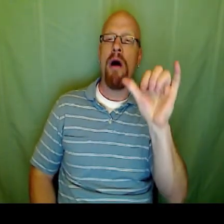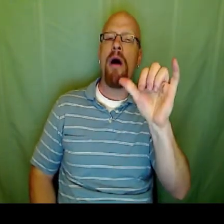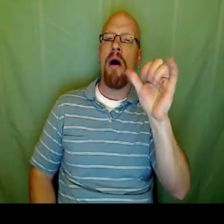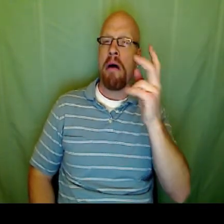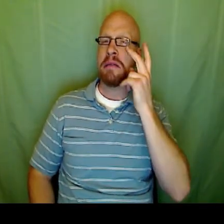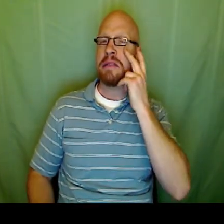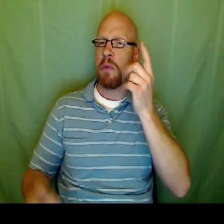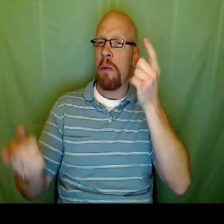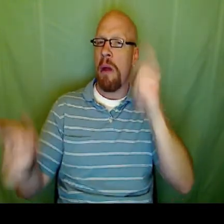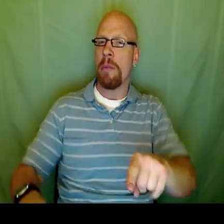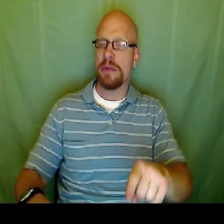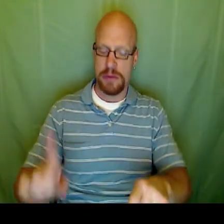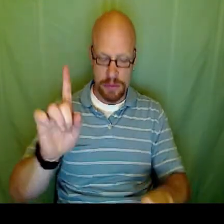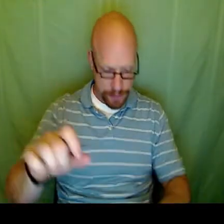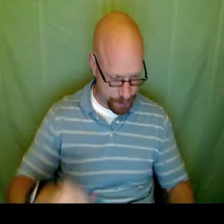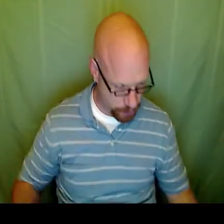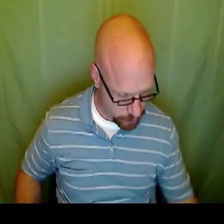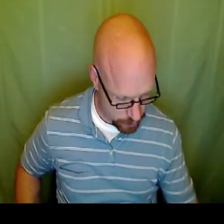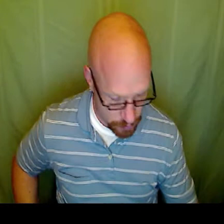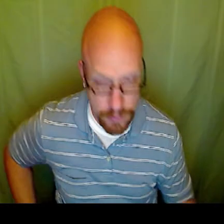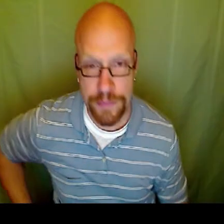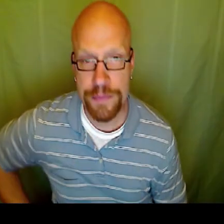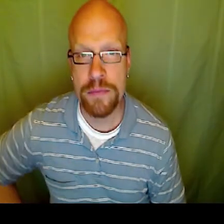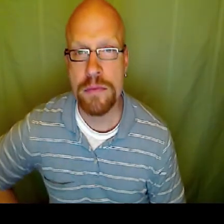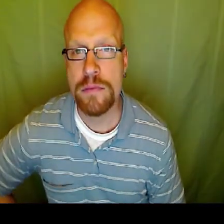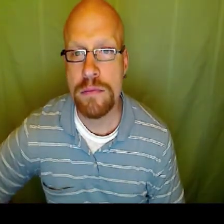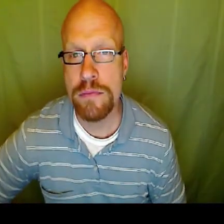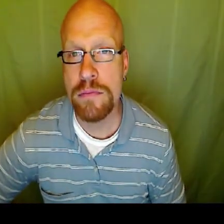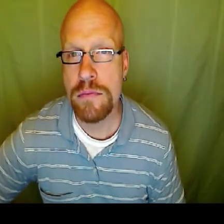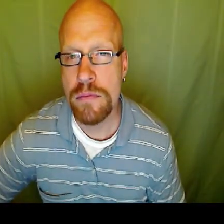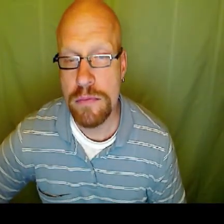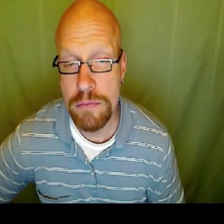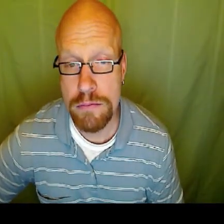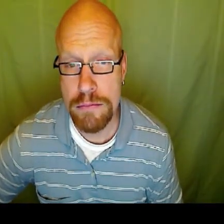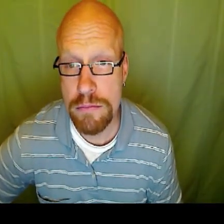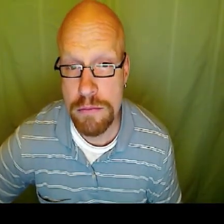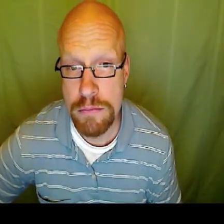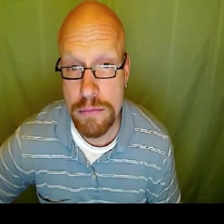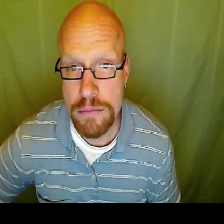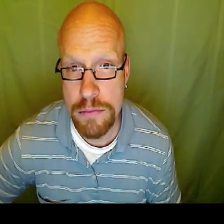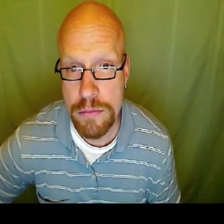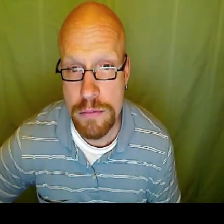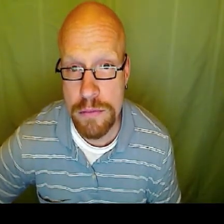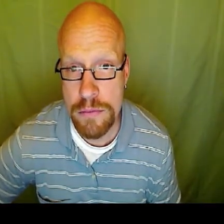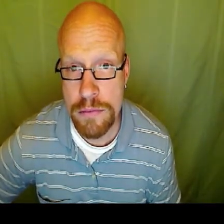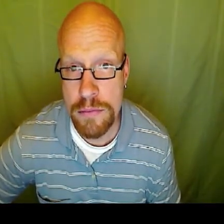replace it with x minus 2 because they're equivalent. Let's watch what happens.